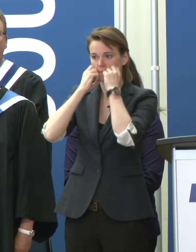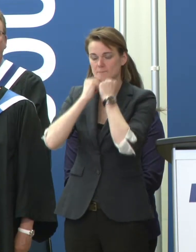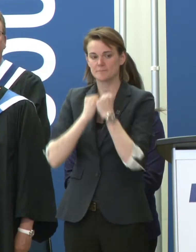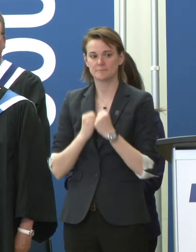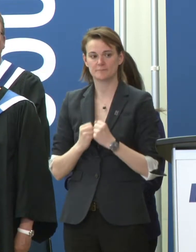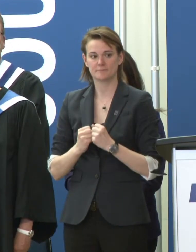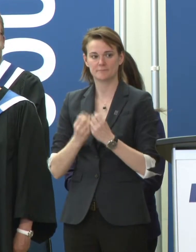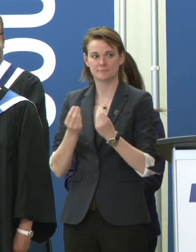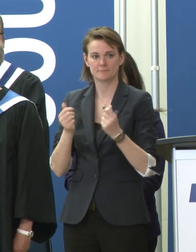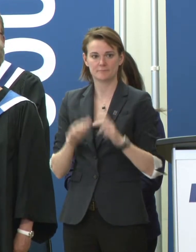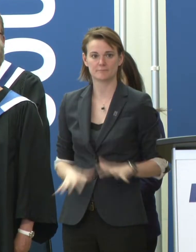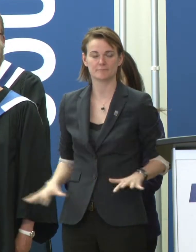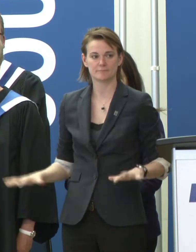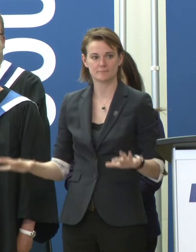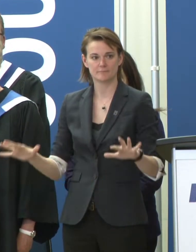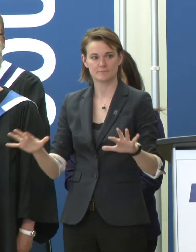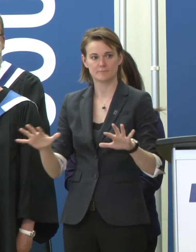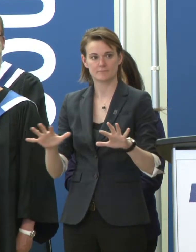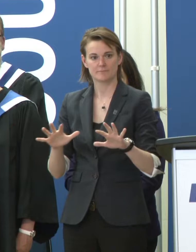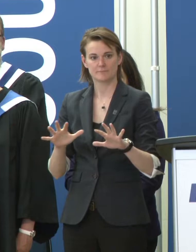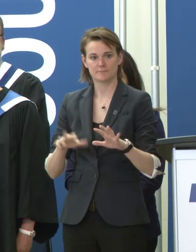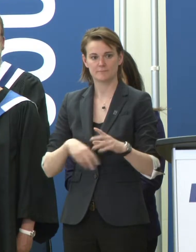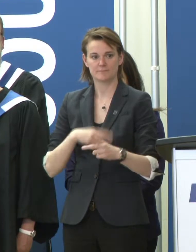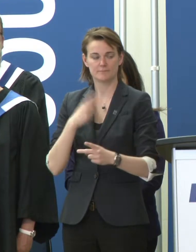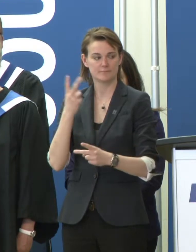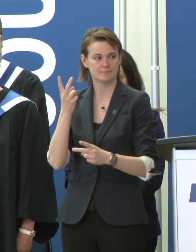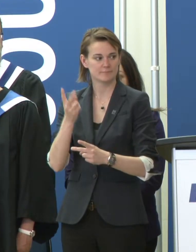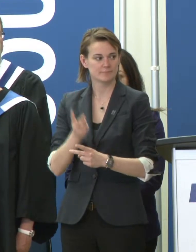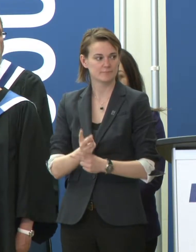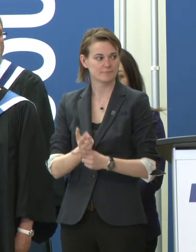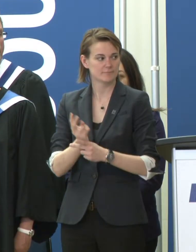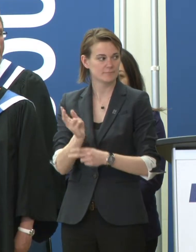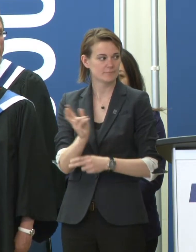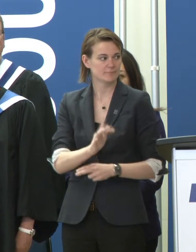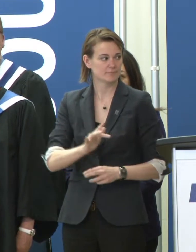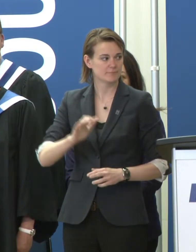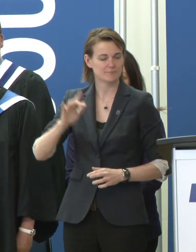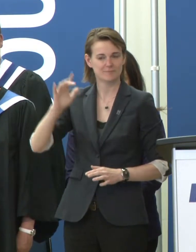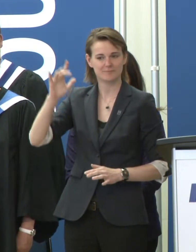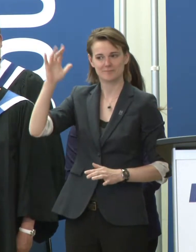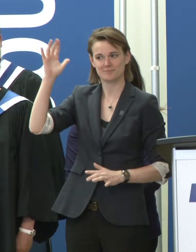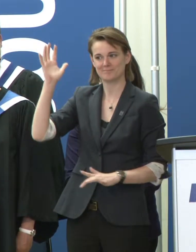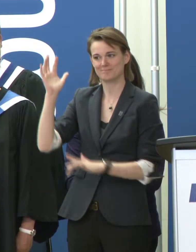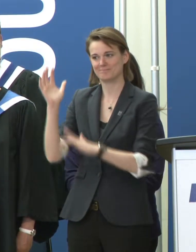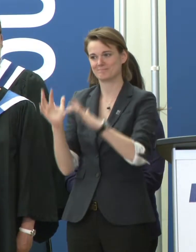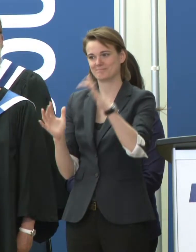God keep our land